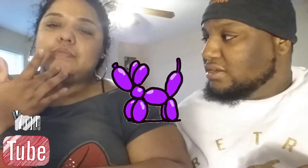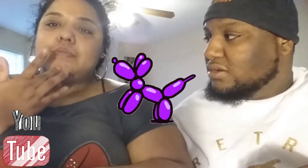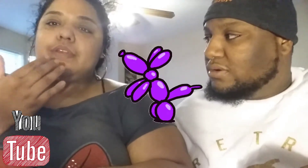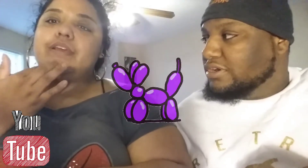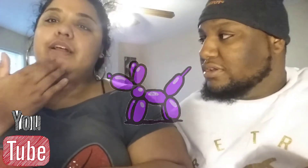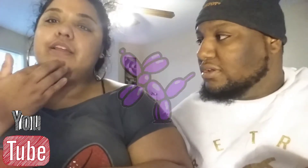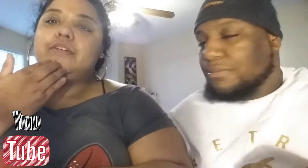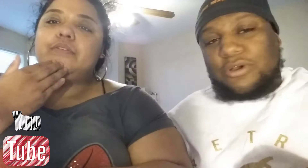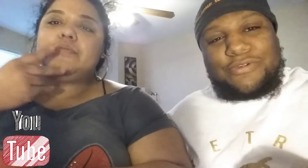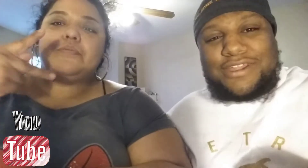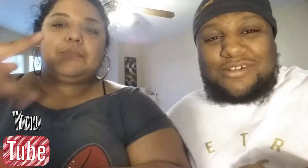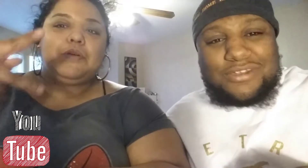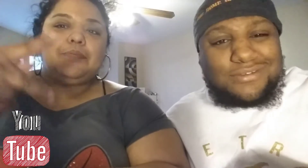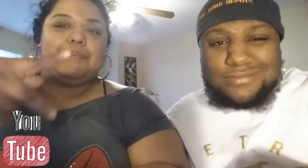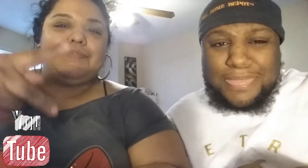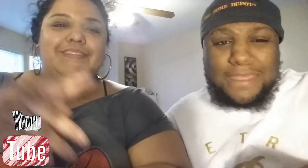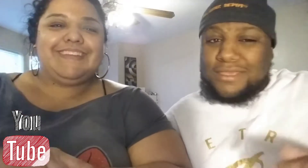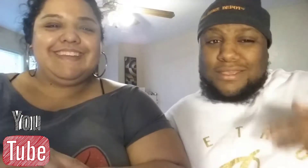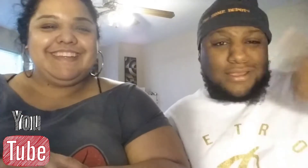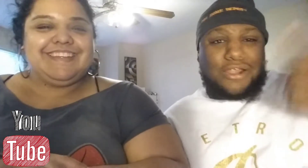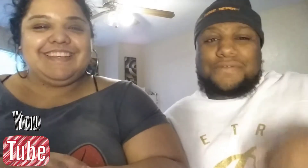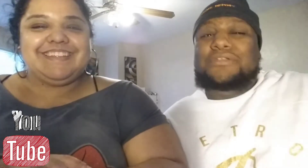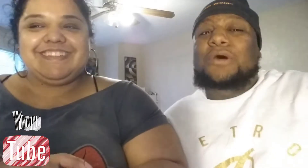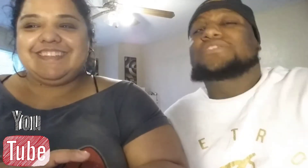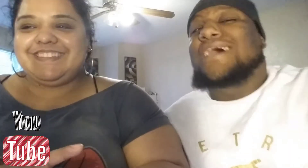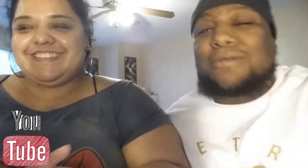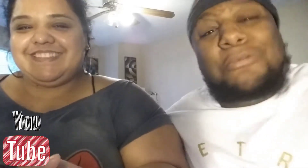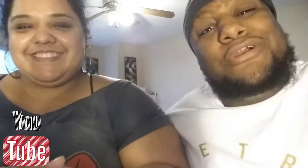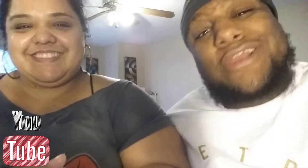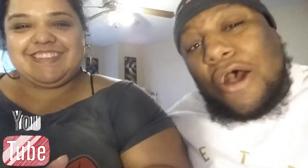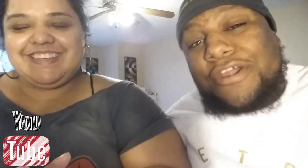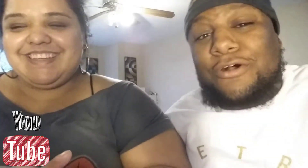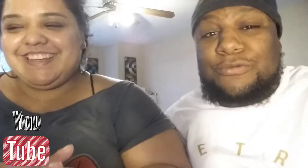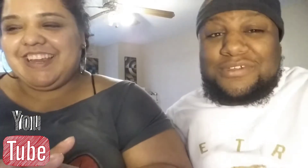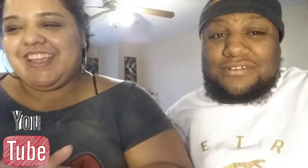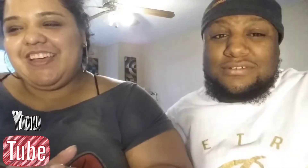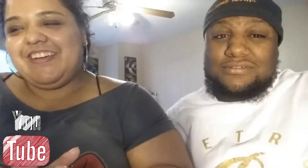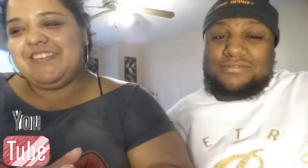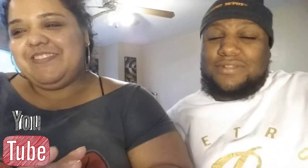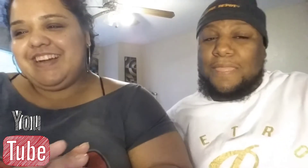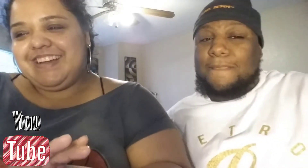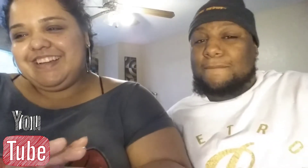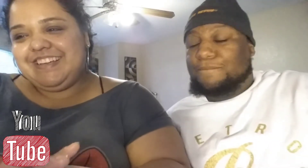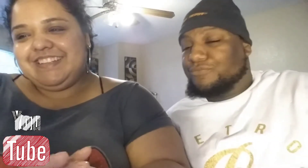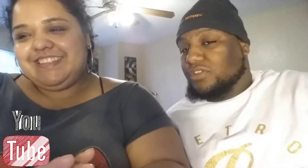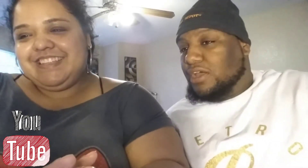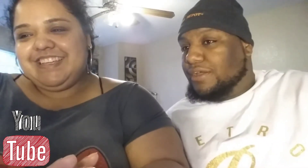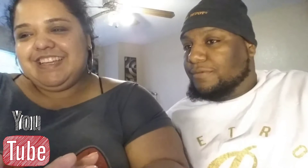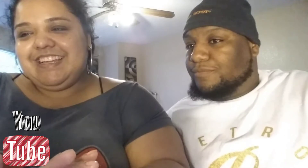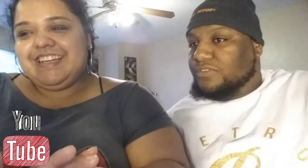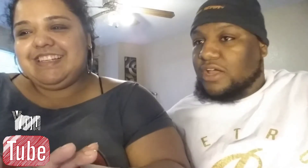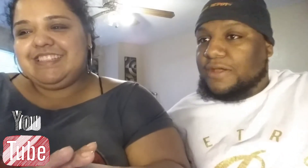it already. Color. I'm already on purple. It. I don't even know something. I'm already on it, homie. Alright.